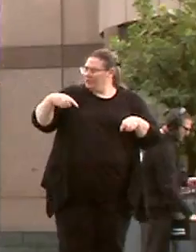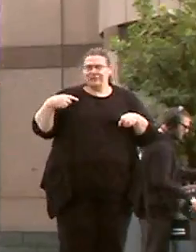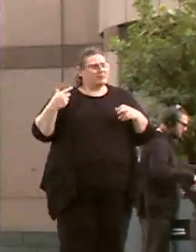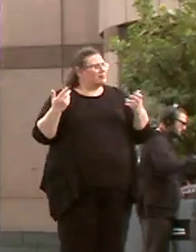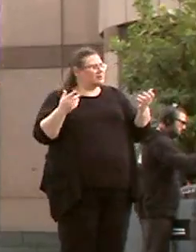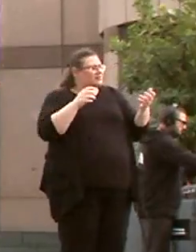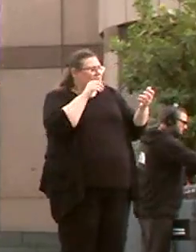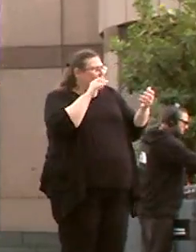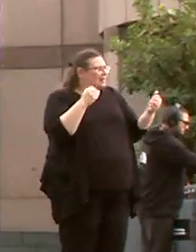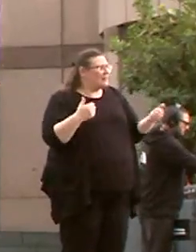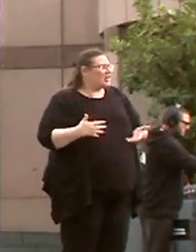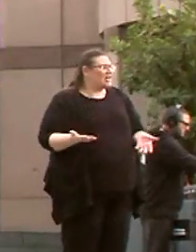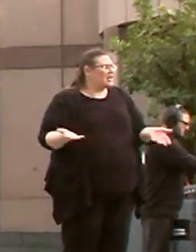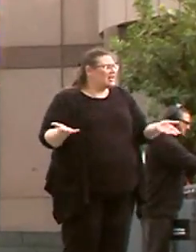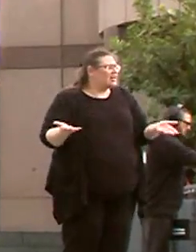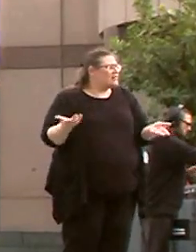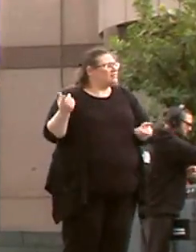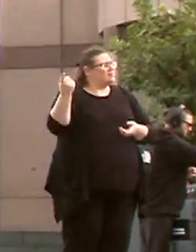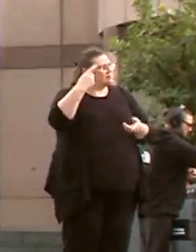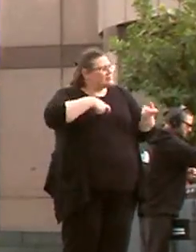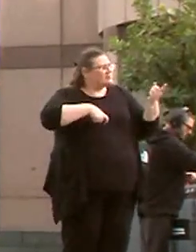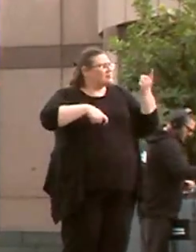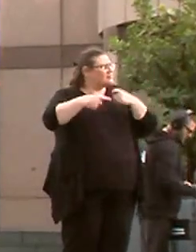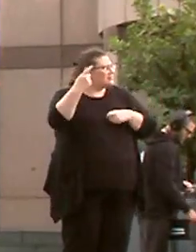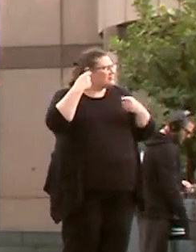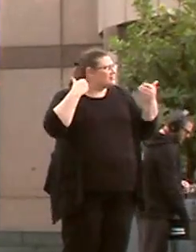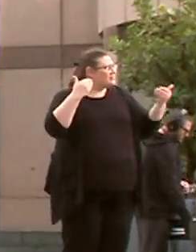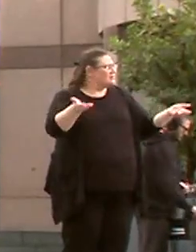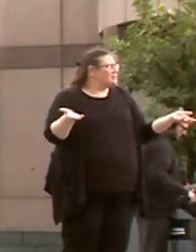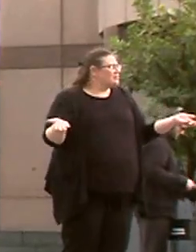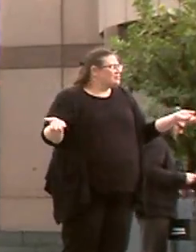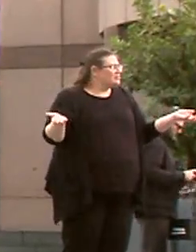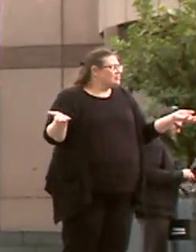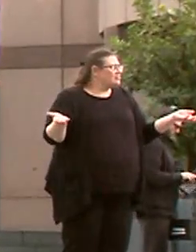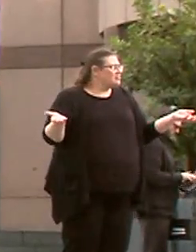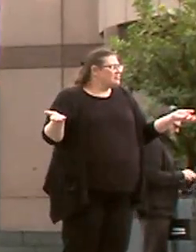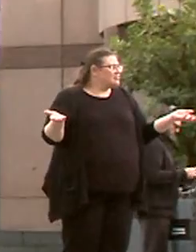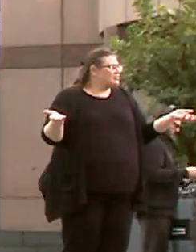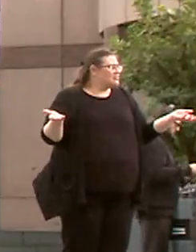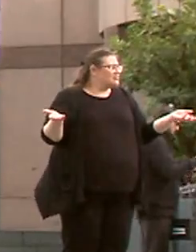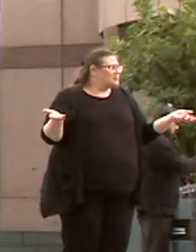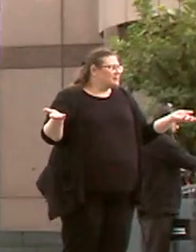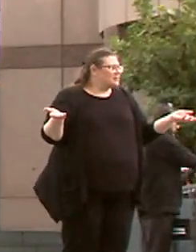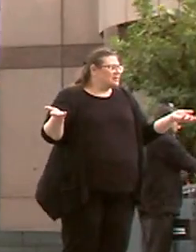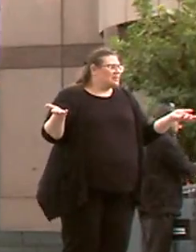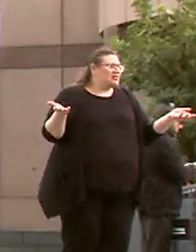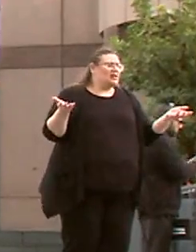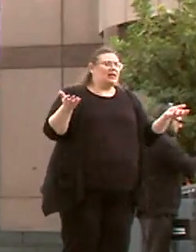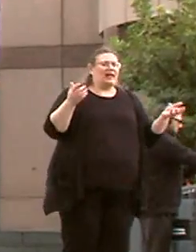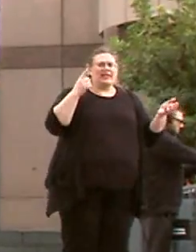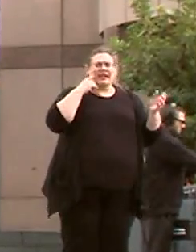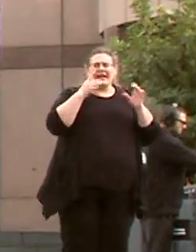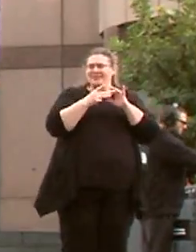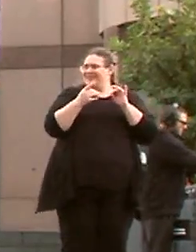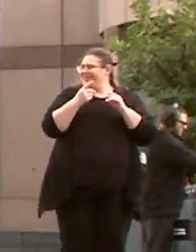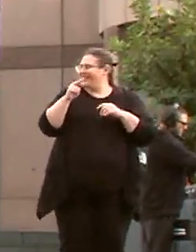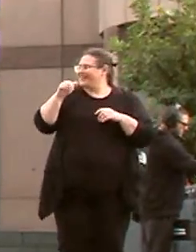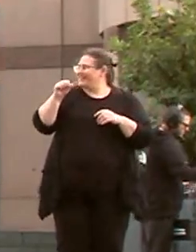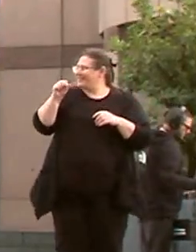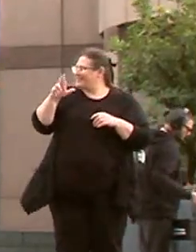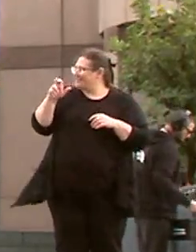be afraid to ask questions. I made an ableist statement up here. I think Esreen said she